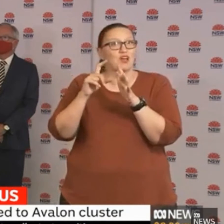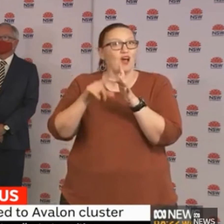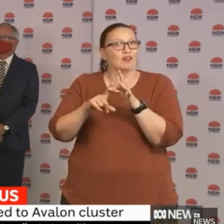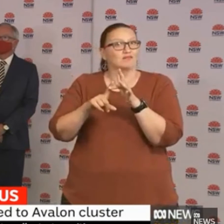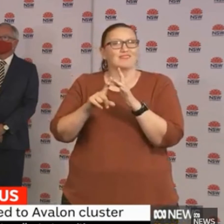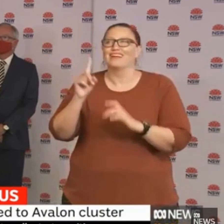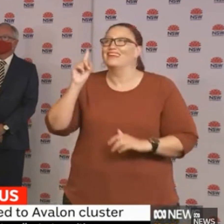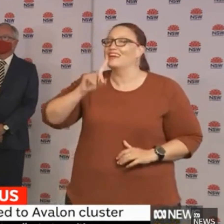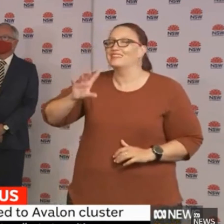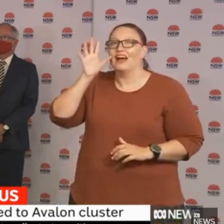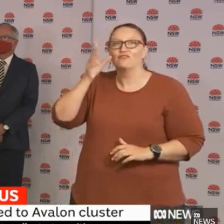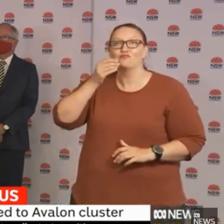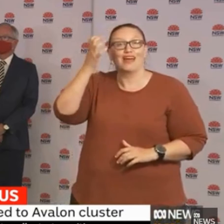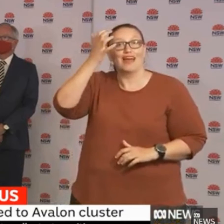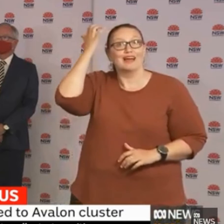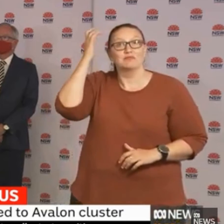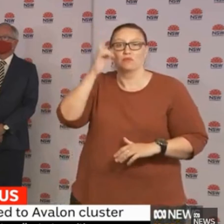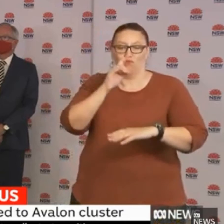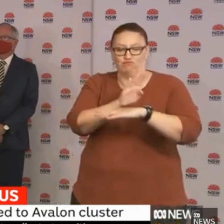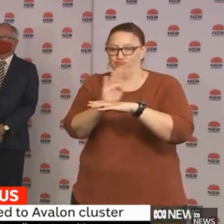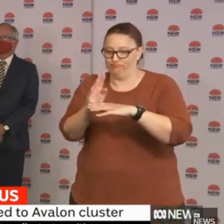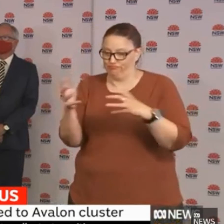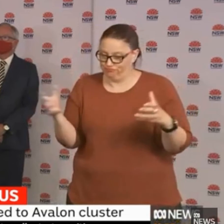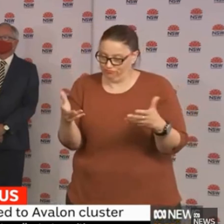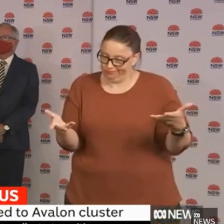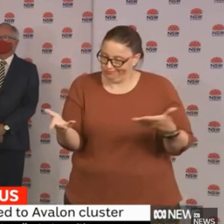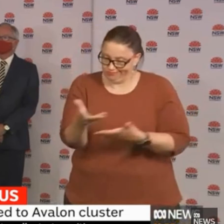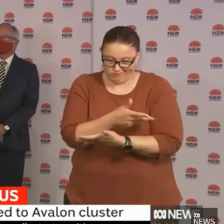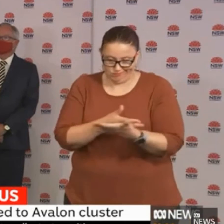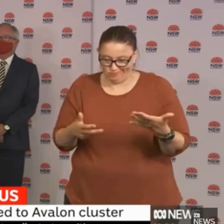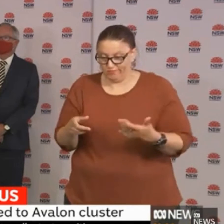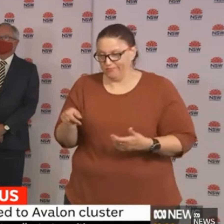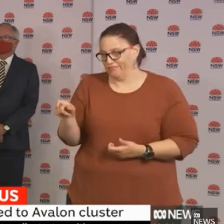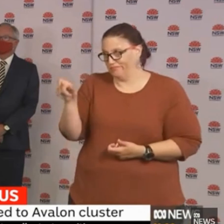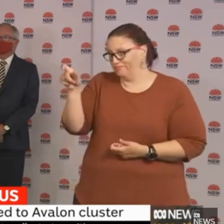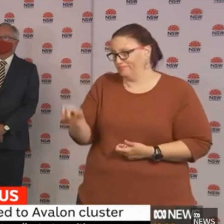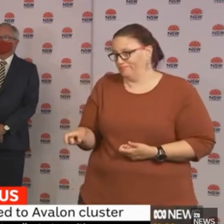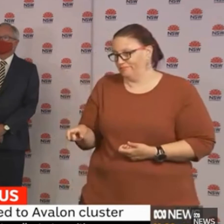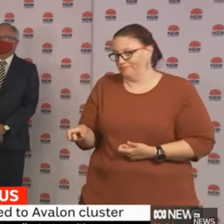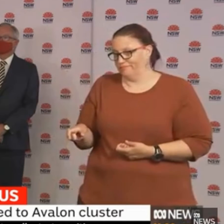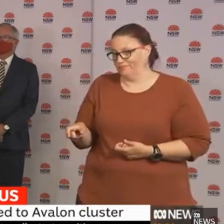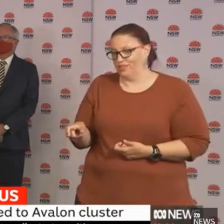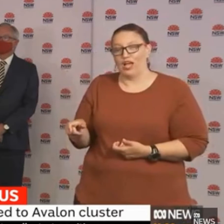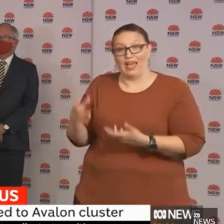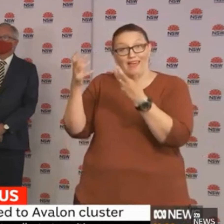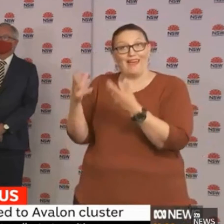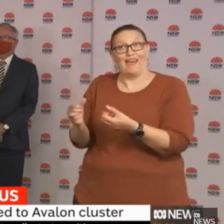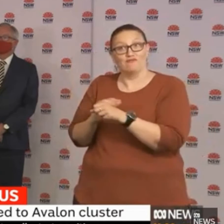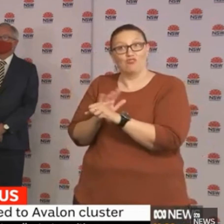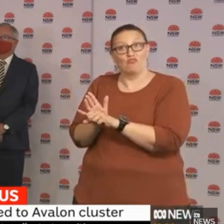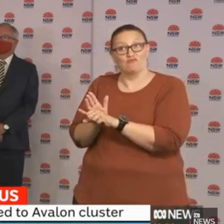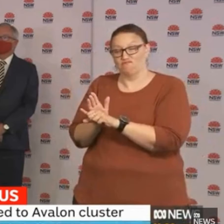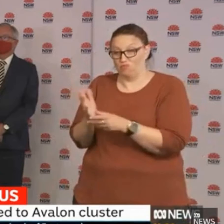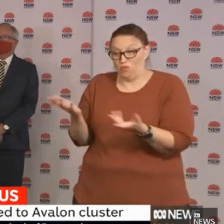meet yesterday afternoon, and they've indicated that they can't exclude that the diagnosis in that